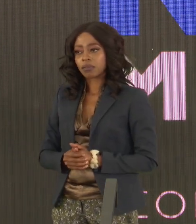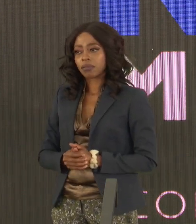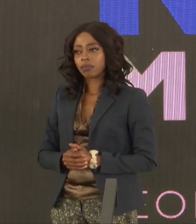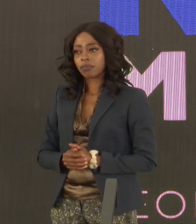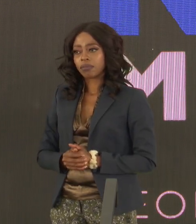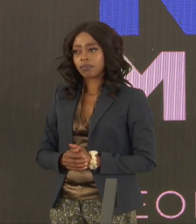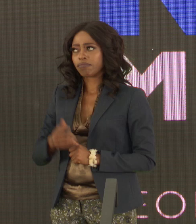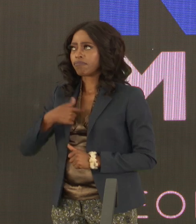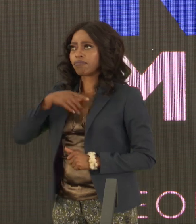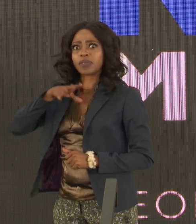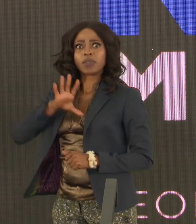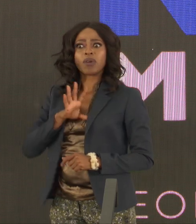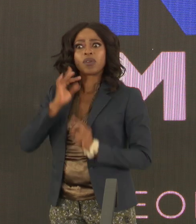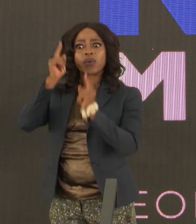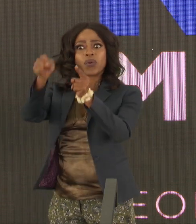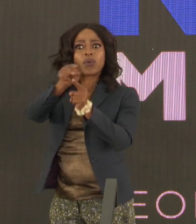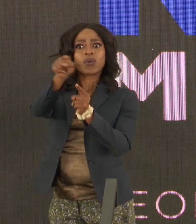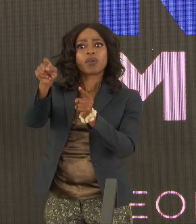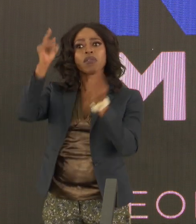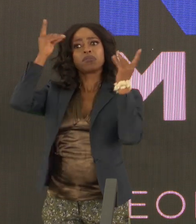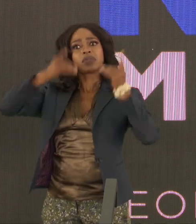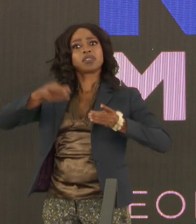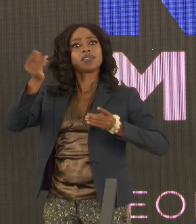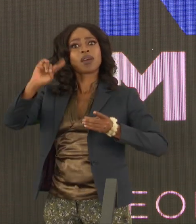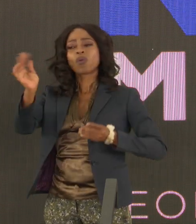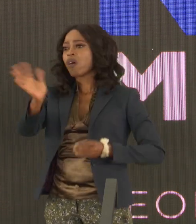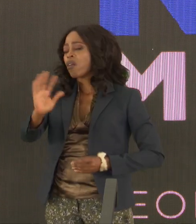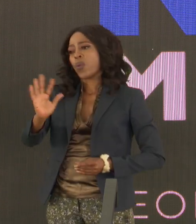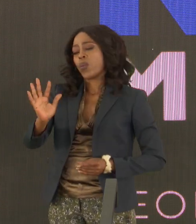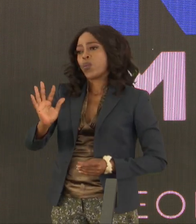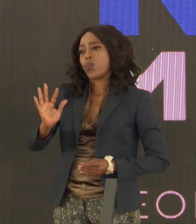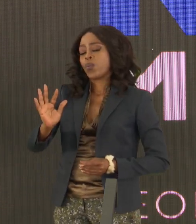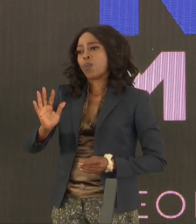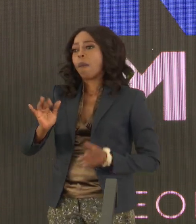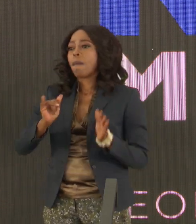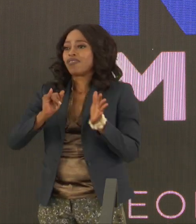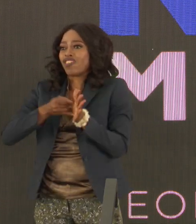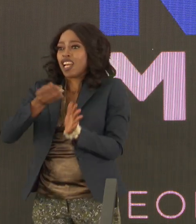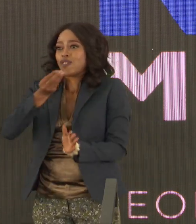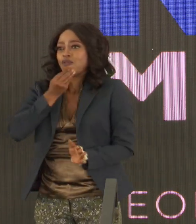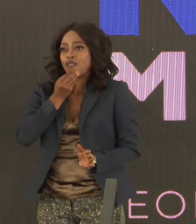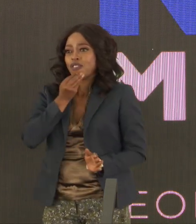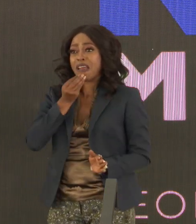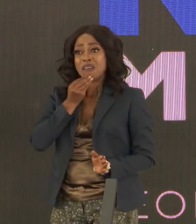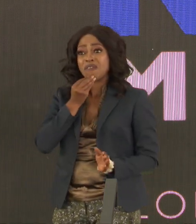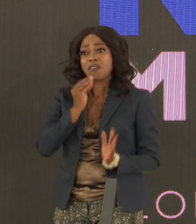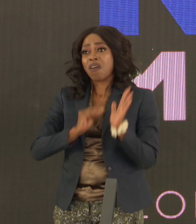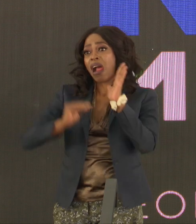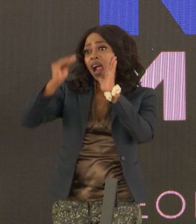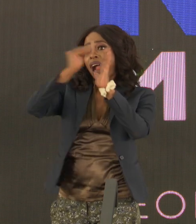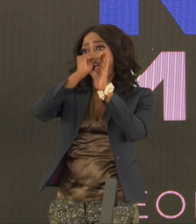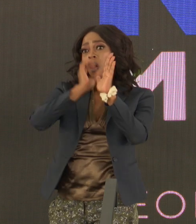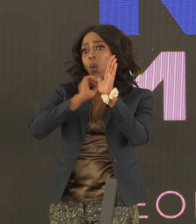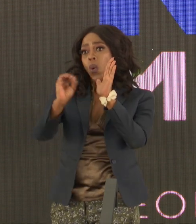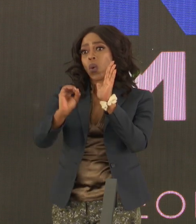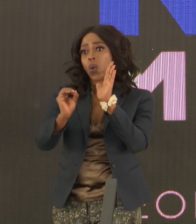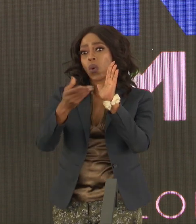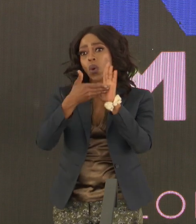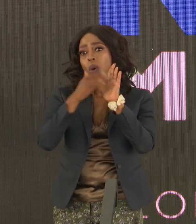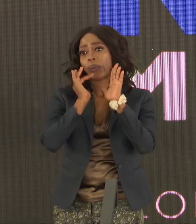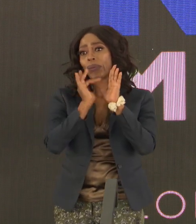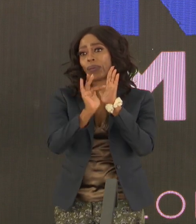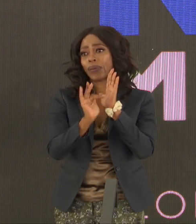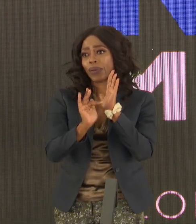And I don't want to dictate to you what you should decide, but if food is not number one on the list